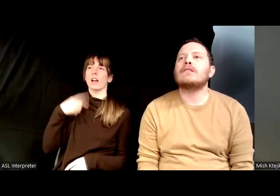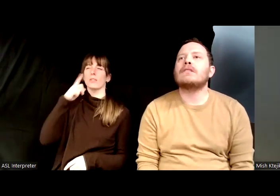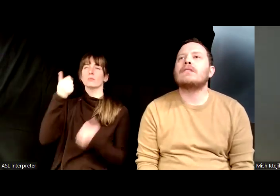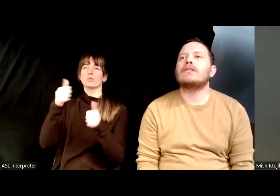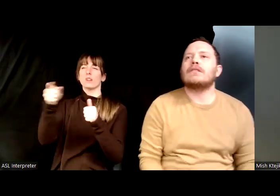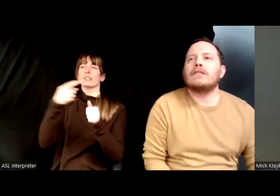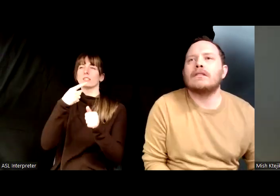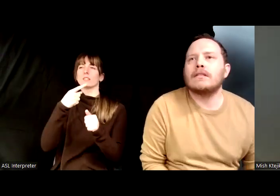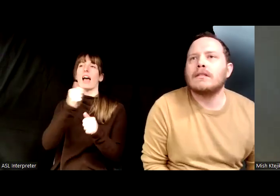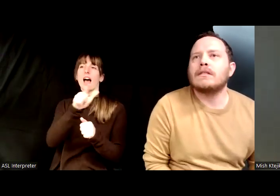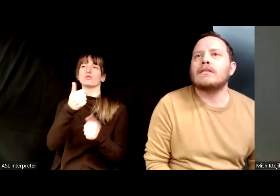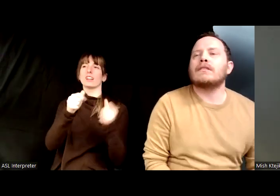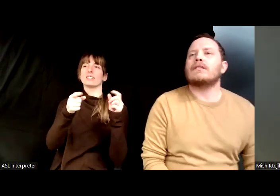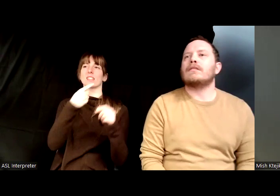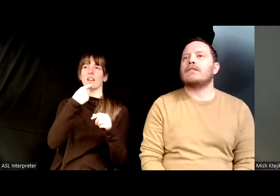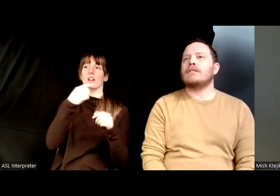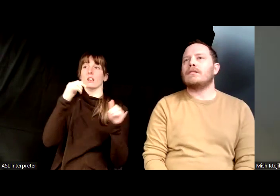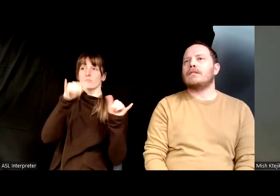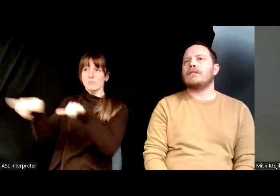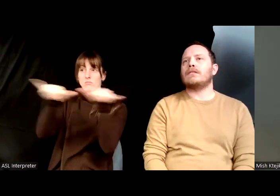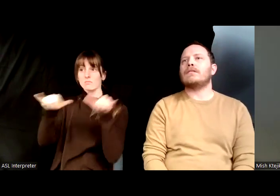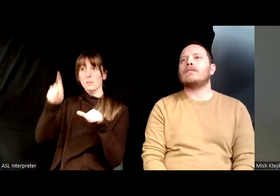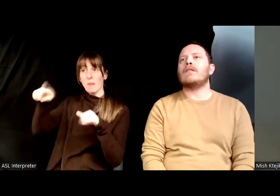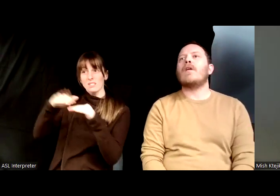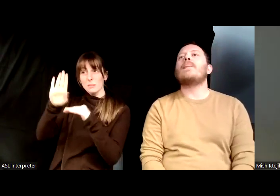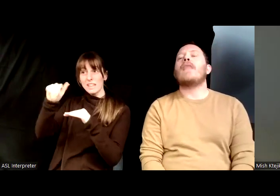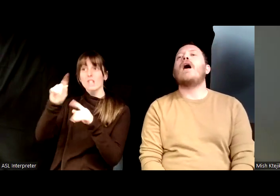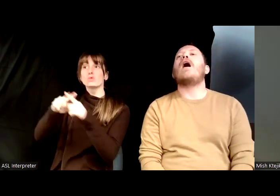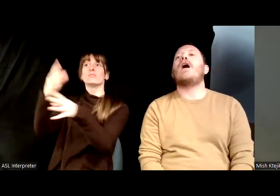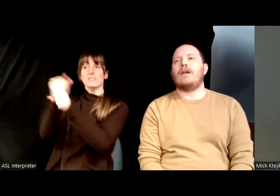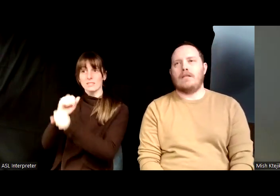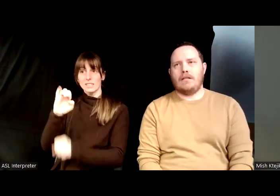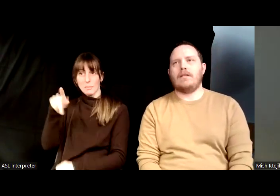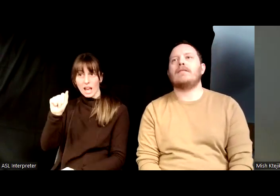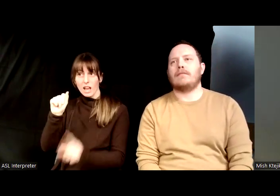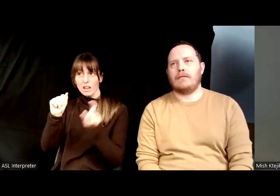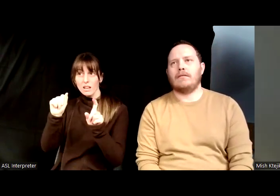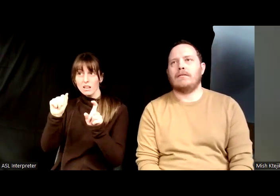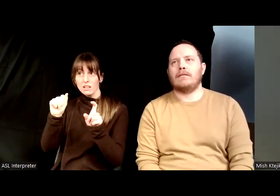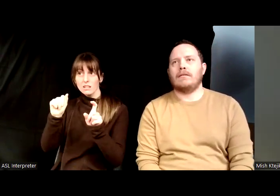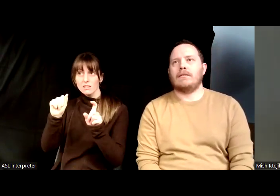what Alan was saying was, they thought it was gonna be all the same, like I mentioned, the degree.